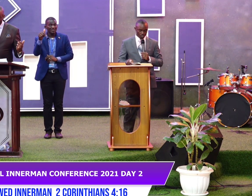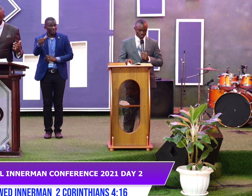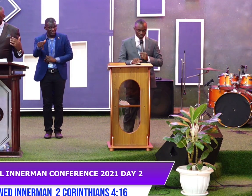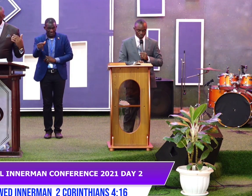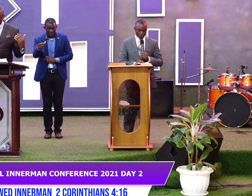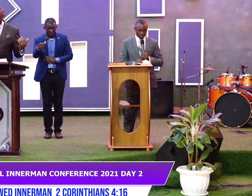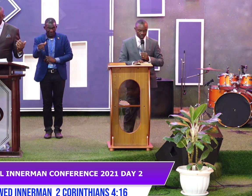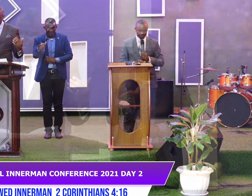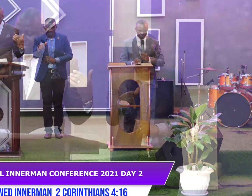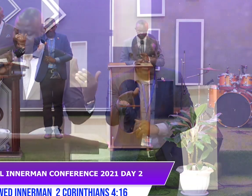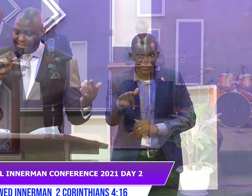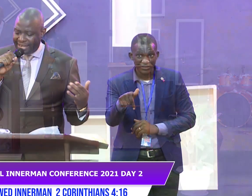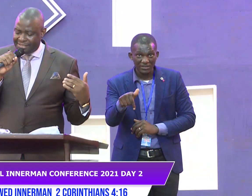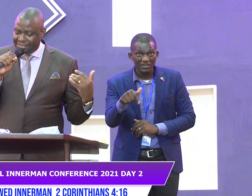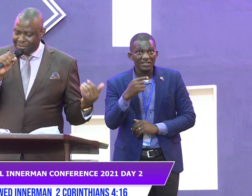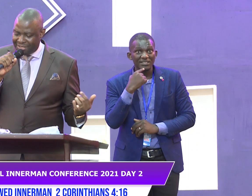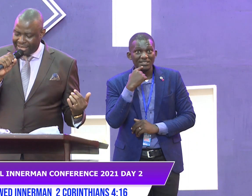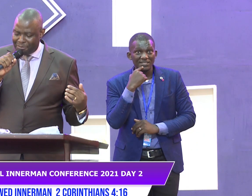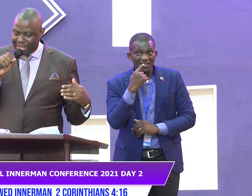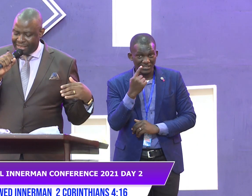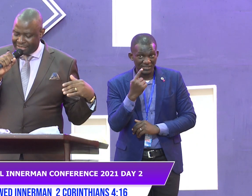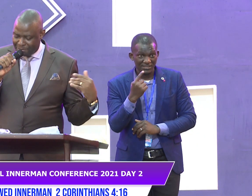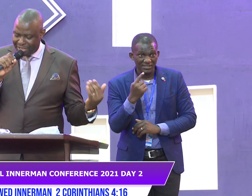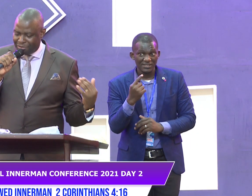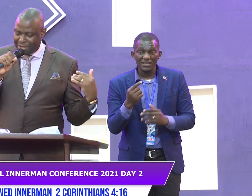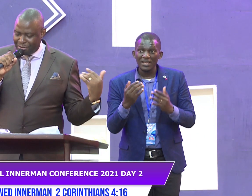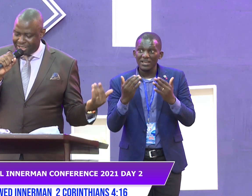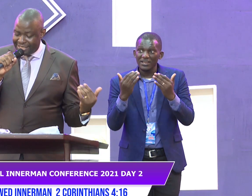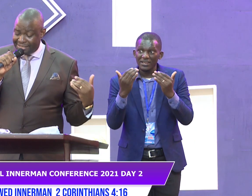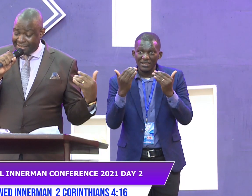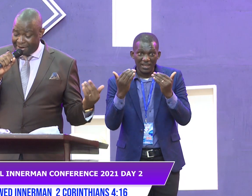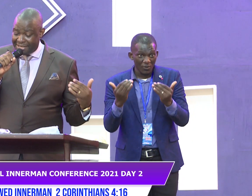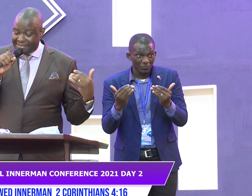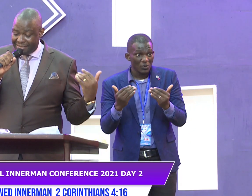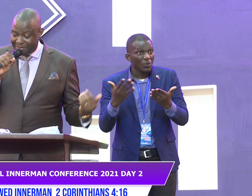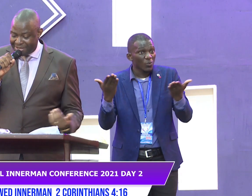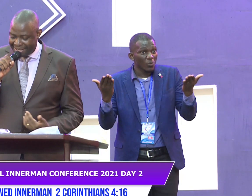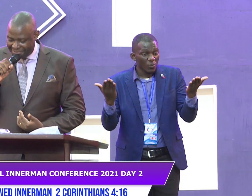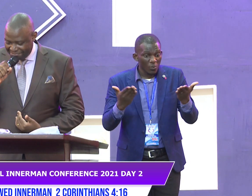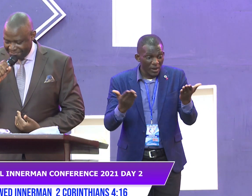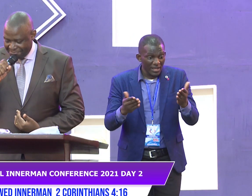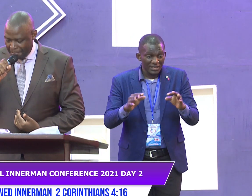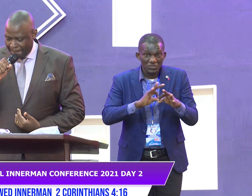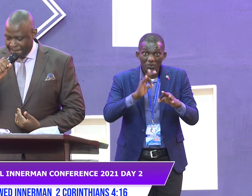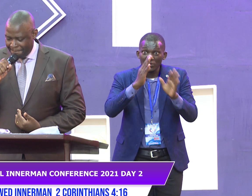2 Corinthians 3:17, now the Lord is that spirit, and where the spirit of the Lord is, there is liberty.